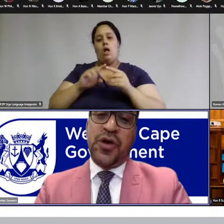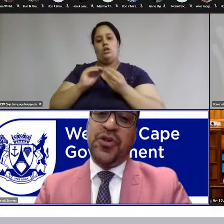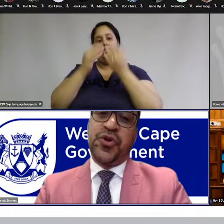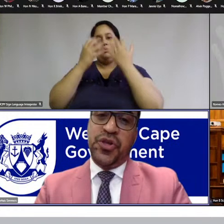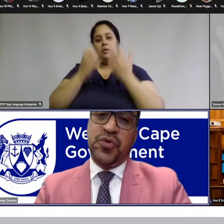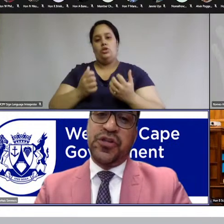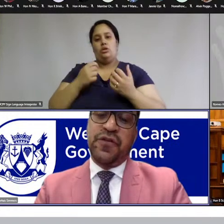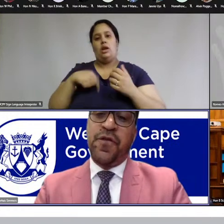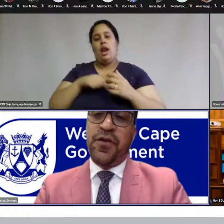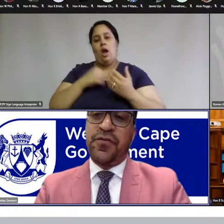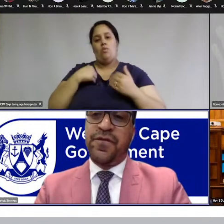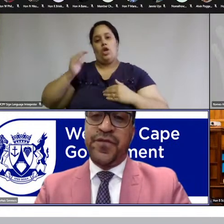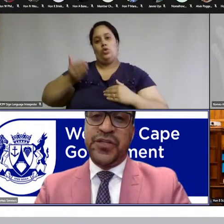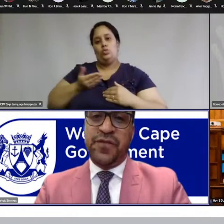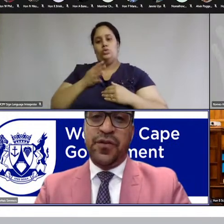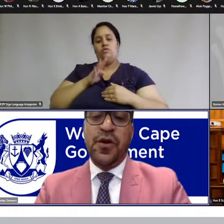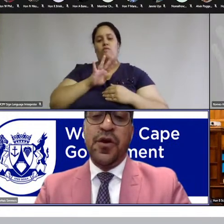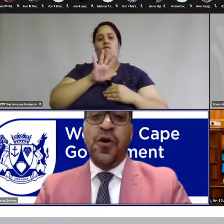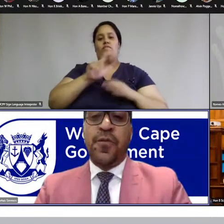will also now introduce the